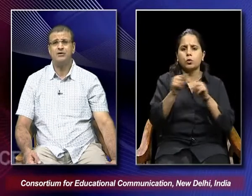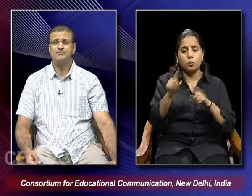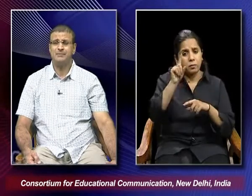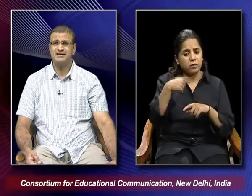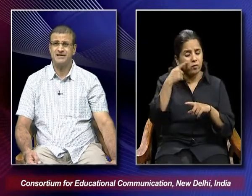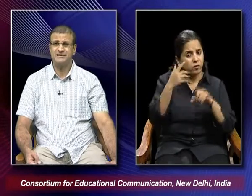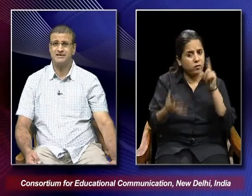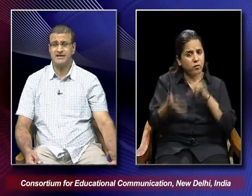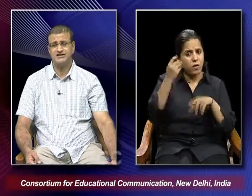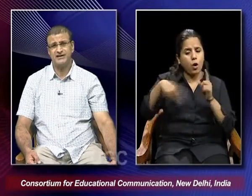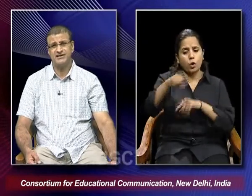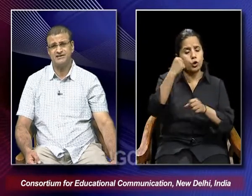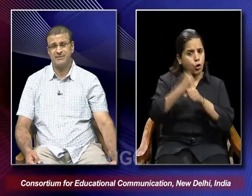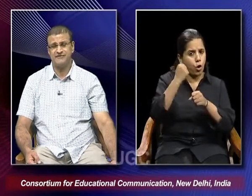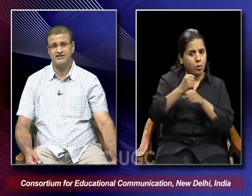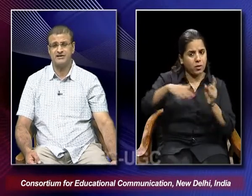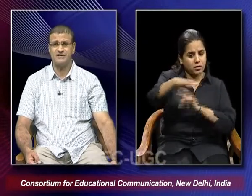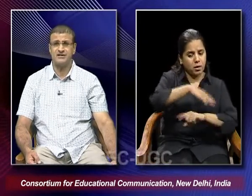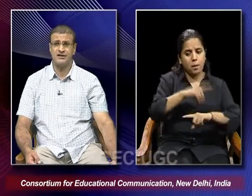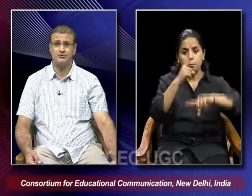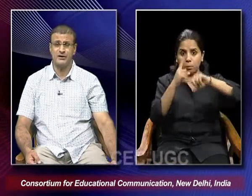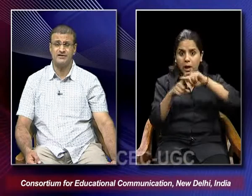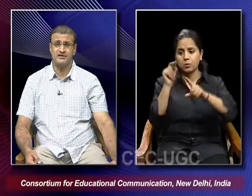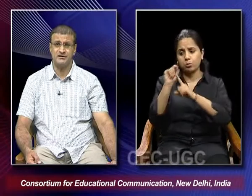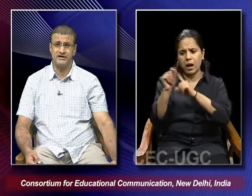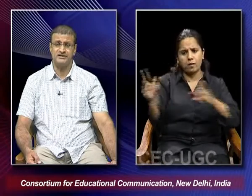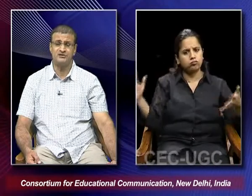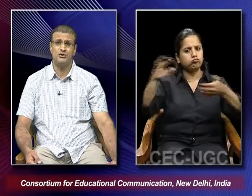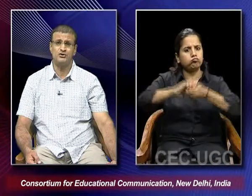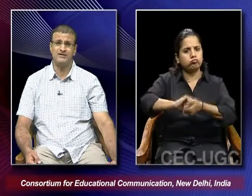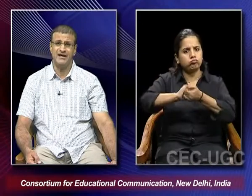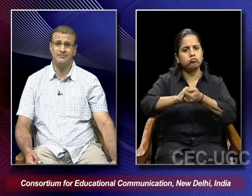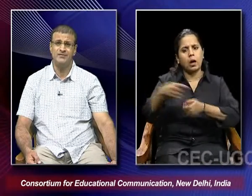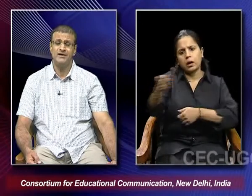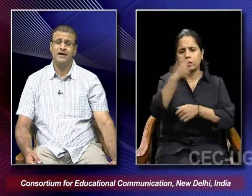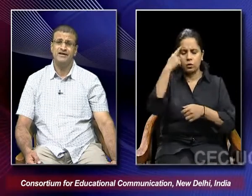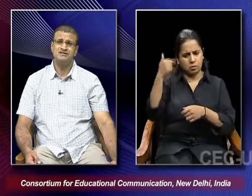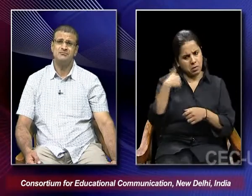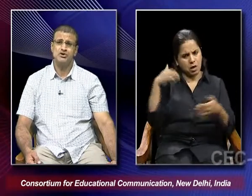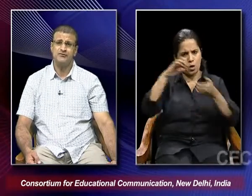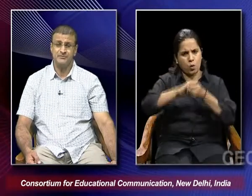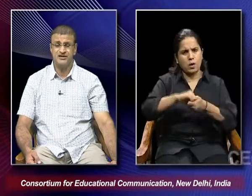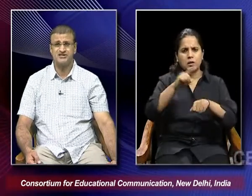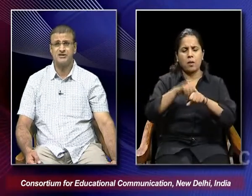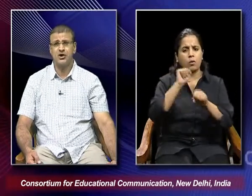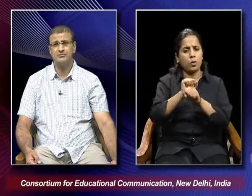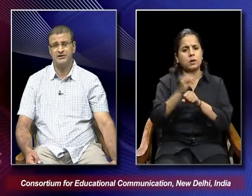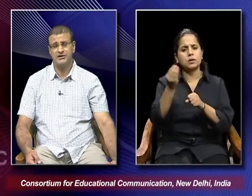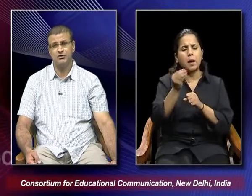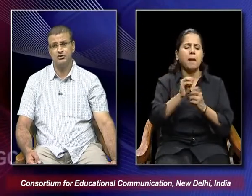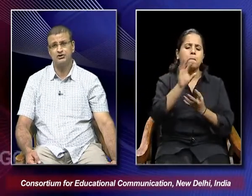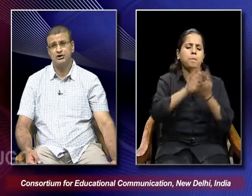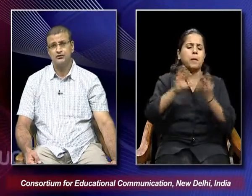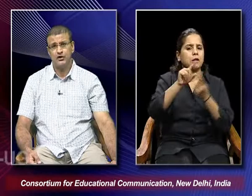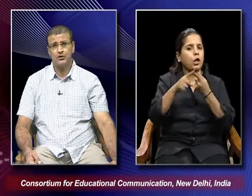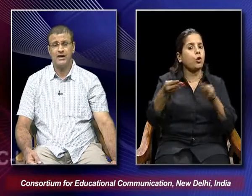how the public sector as well as the private sector, they came together at that point of time, and some sort of a mixed economy